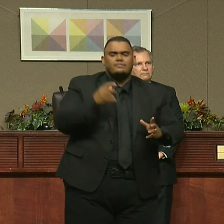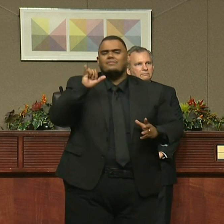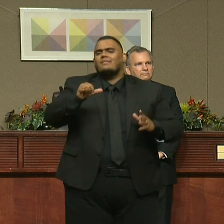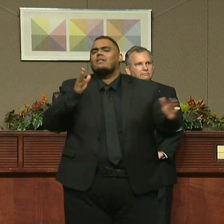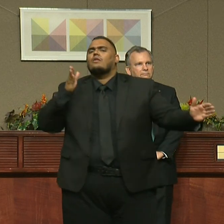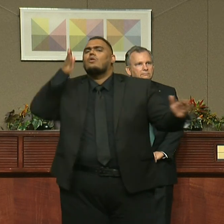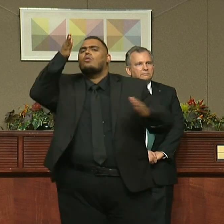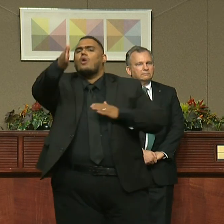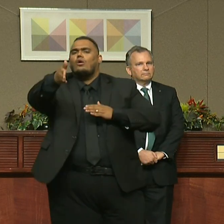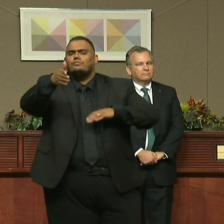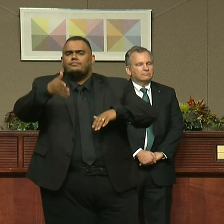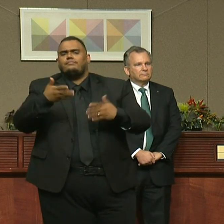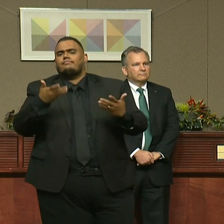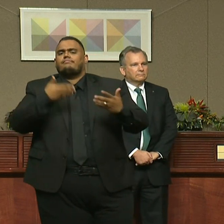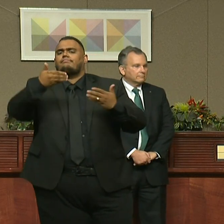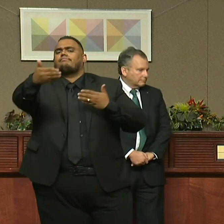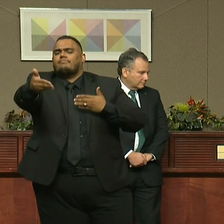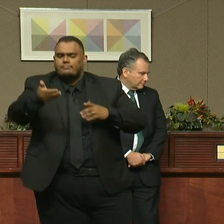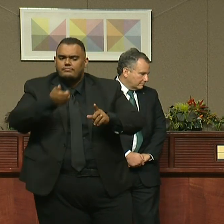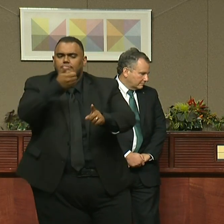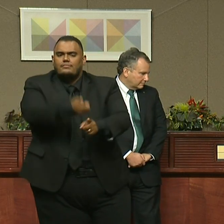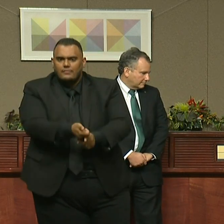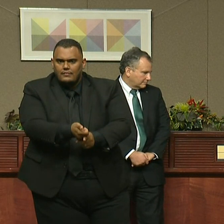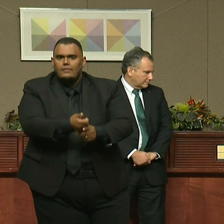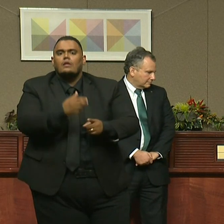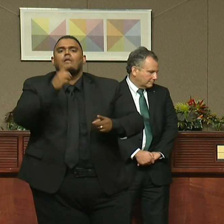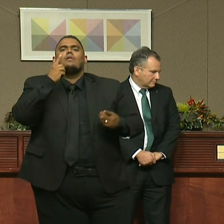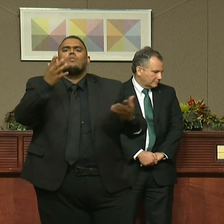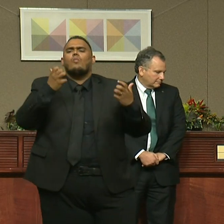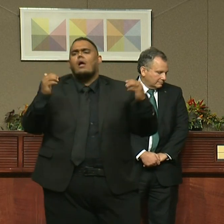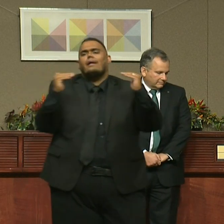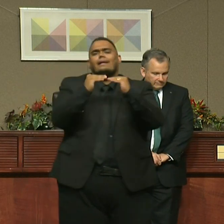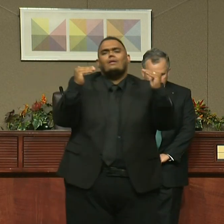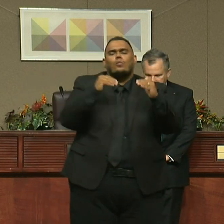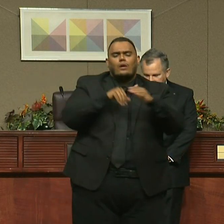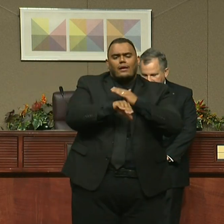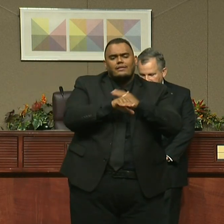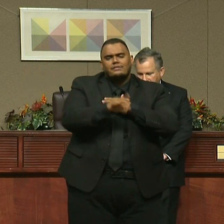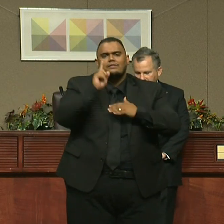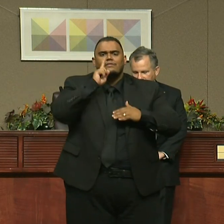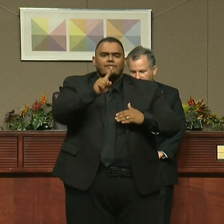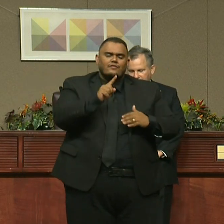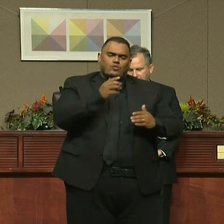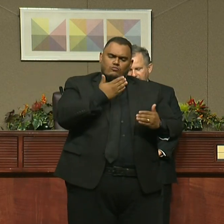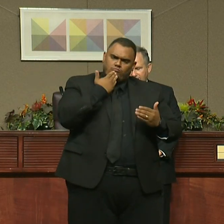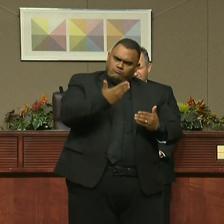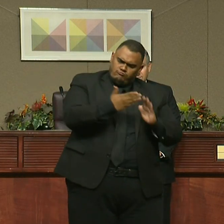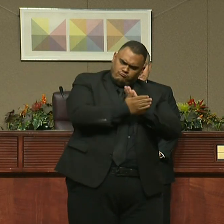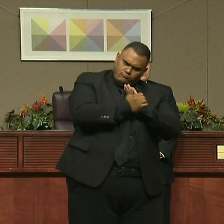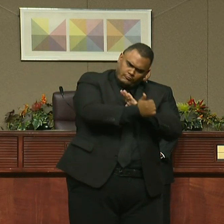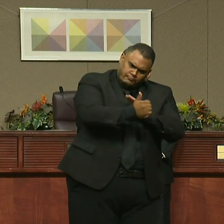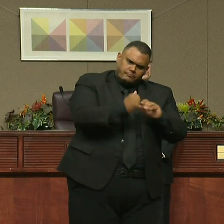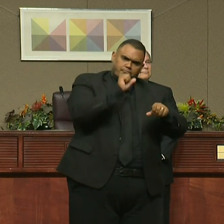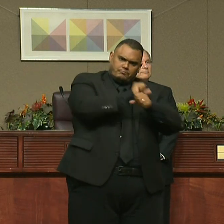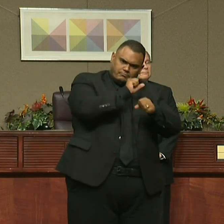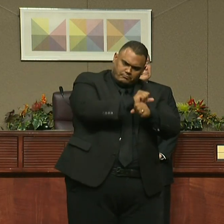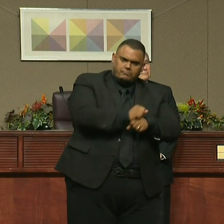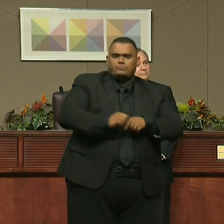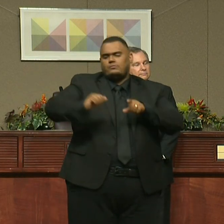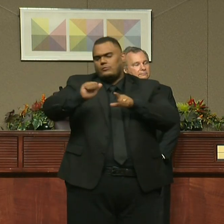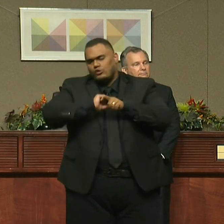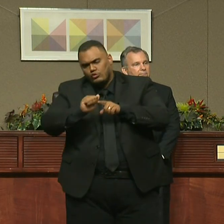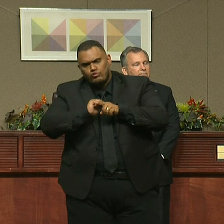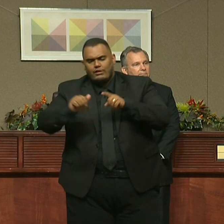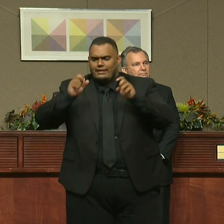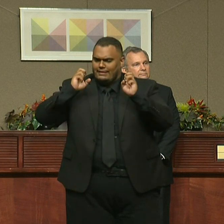to quality jobs, to high-wage jobs, to adequate training programs, to